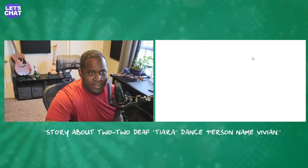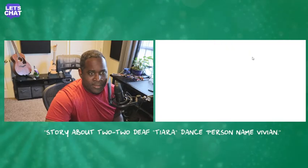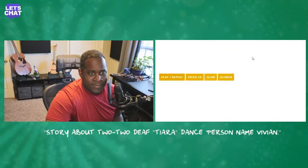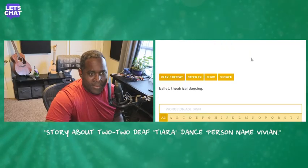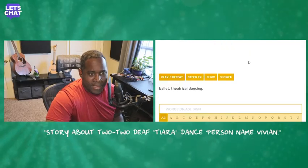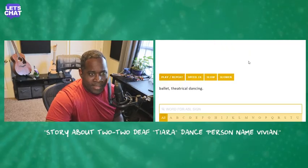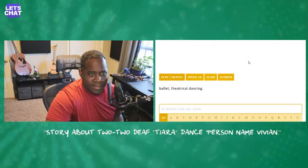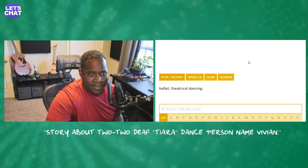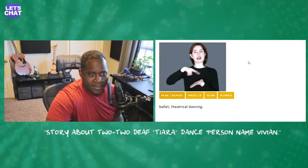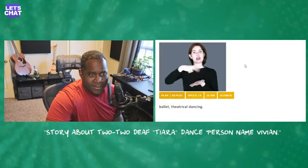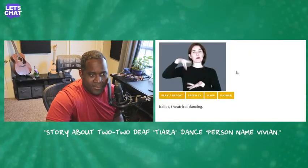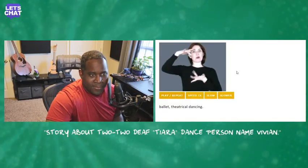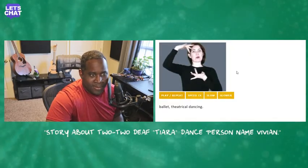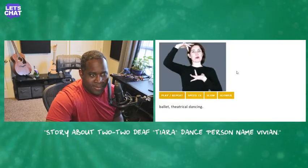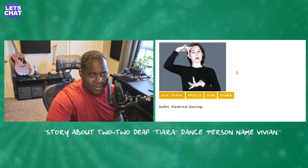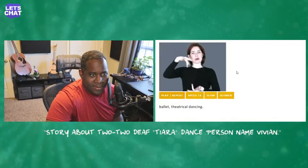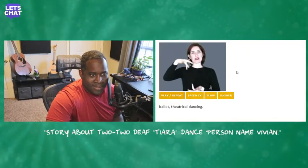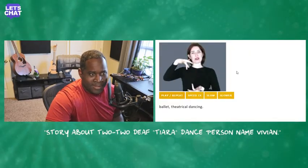Let's look for ballet.